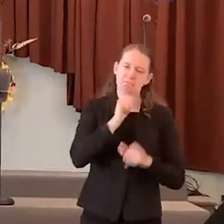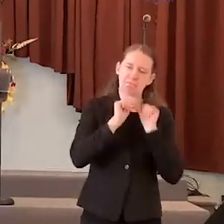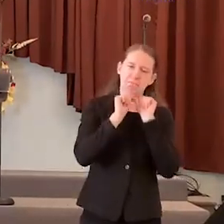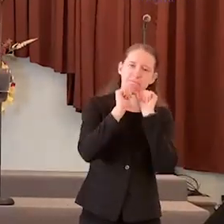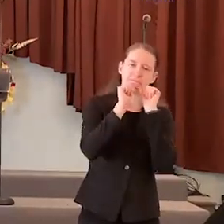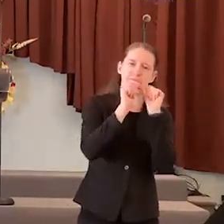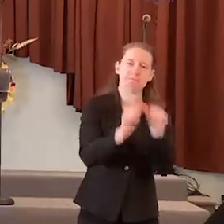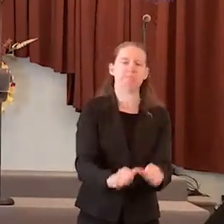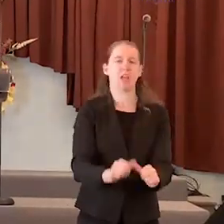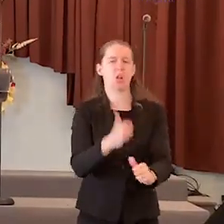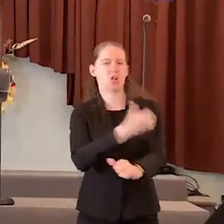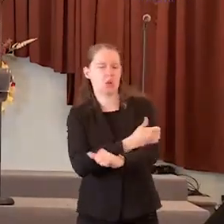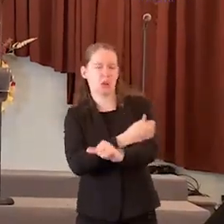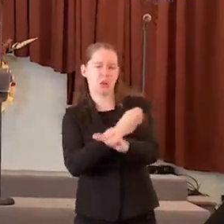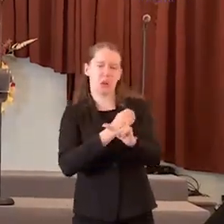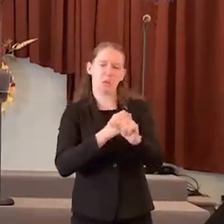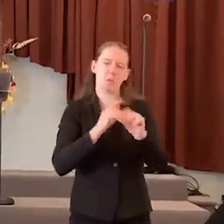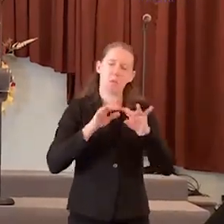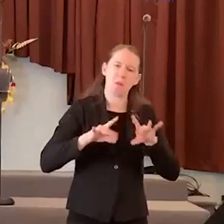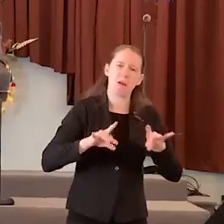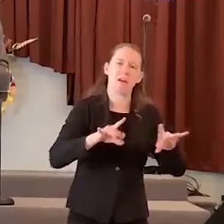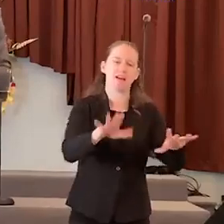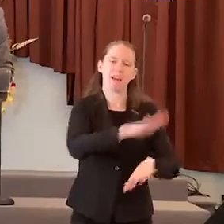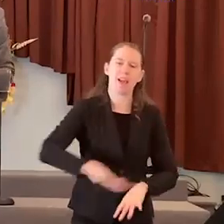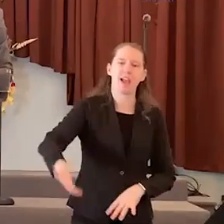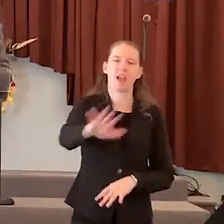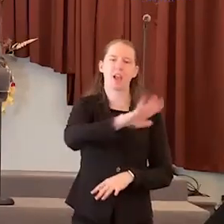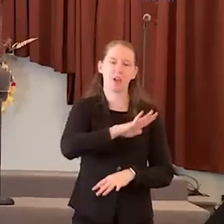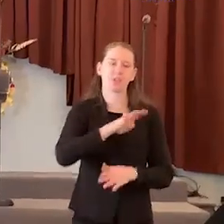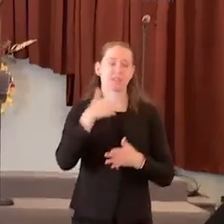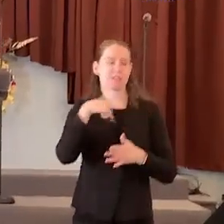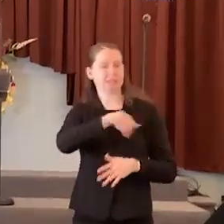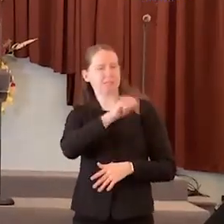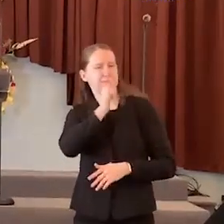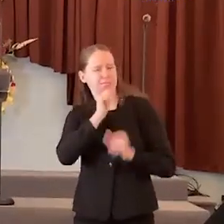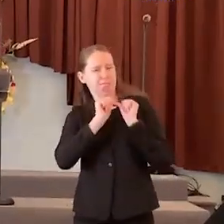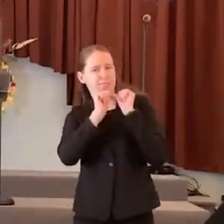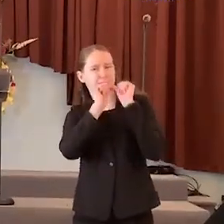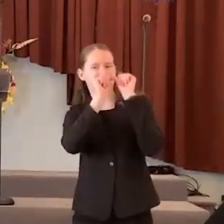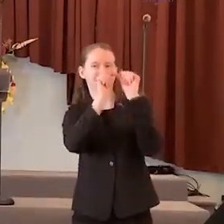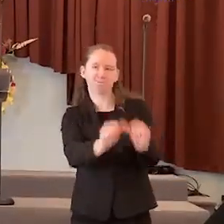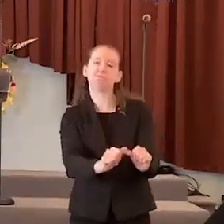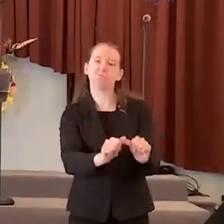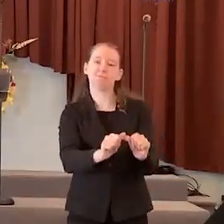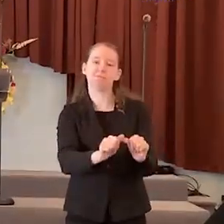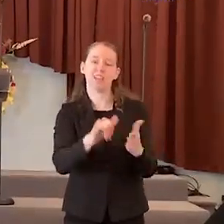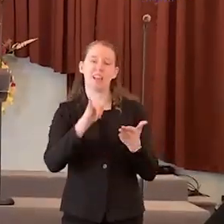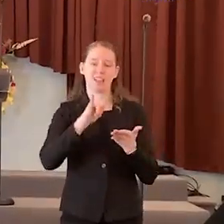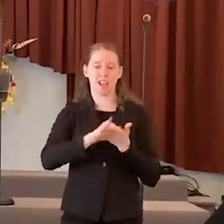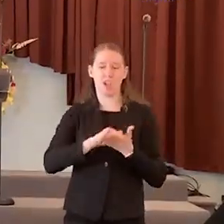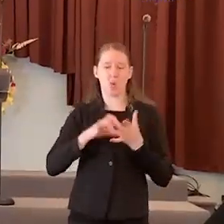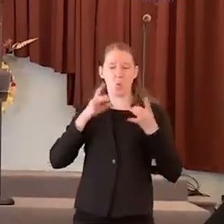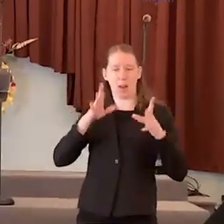disenfranchised, drug-infested neighborhoods. He survived being beaten by prejudice,